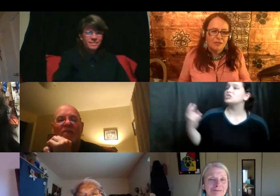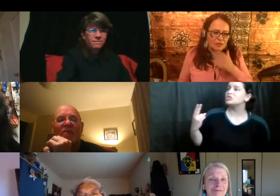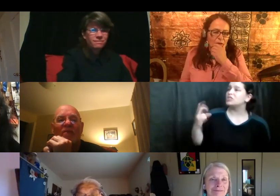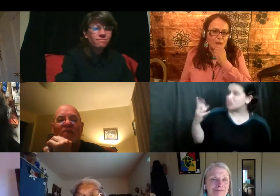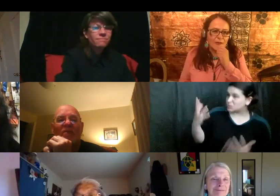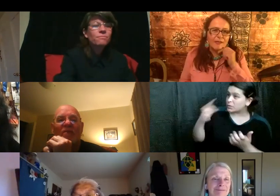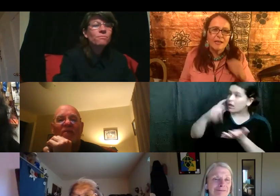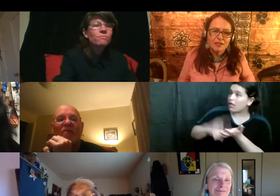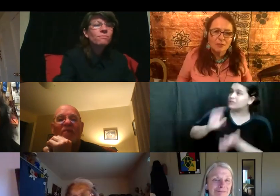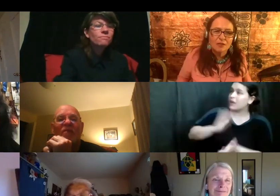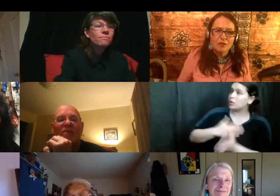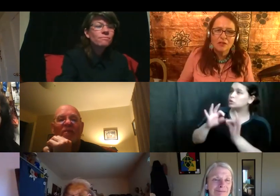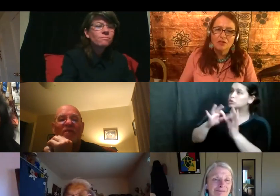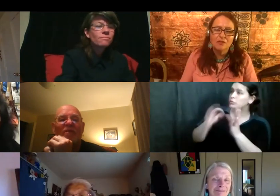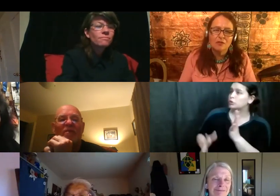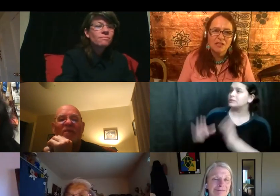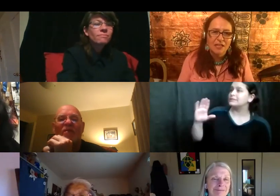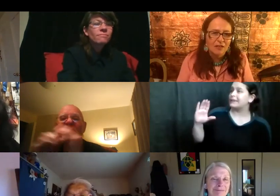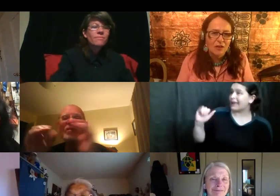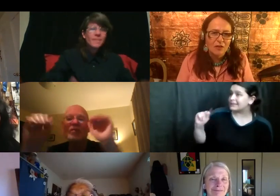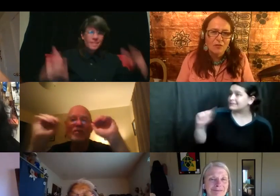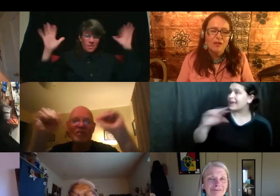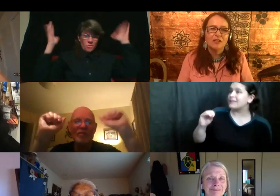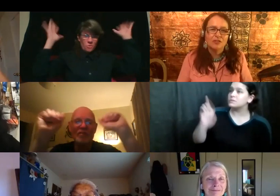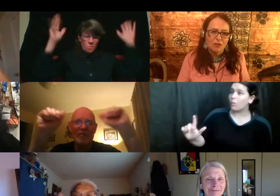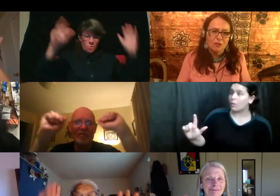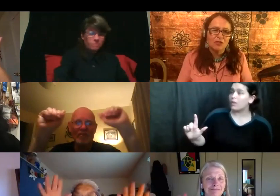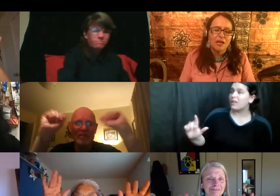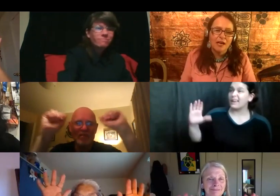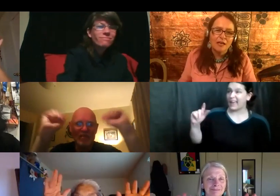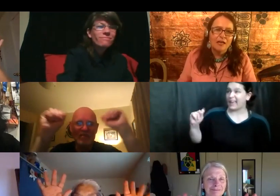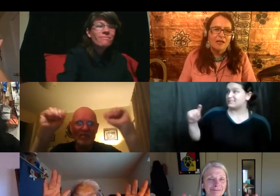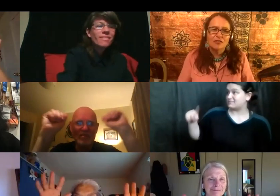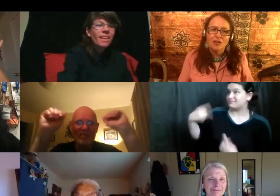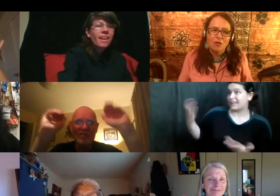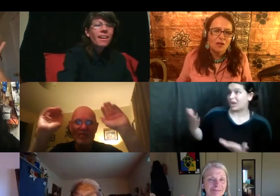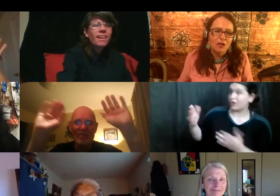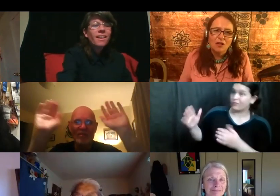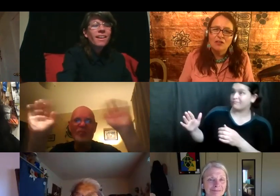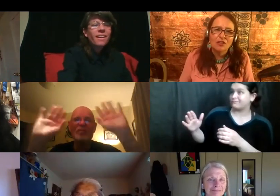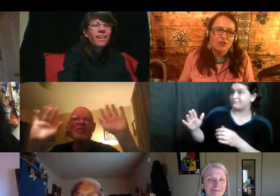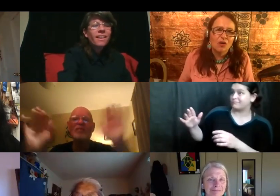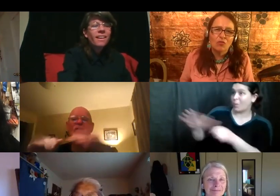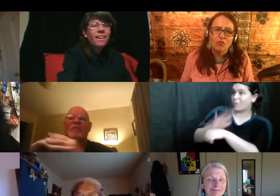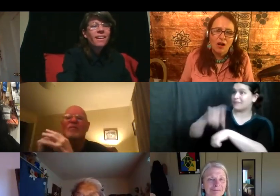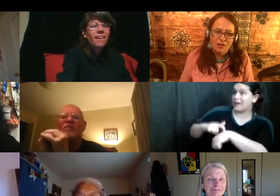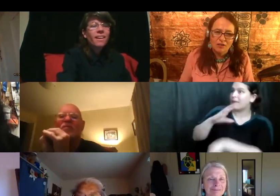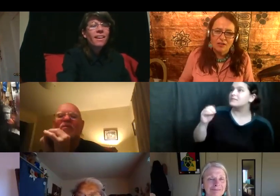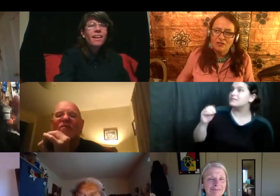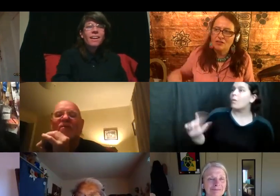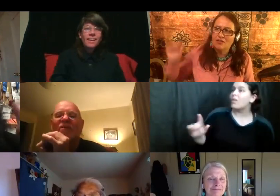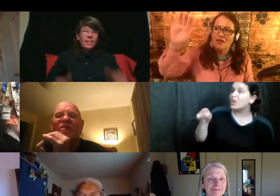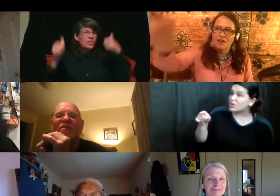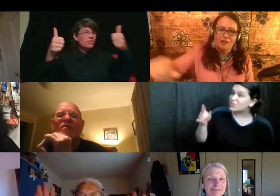Kat and Zoll. Kat has been with us from the get-go. Thank you so much, Kat. And Zoll, you rocked